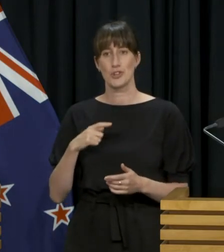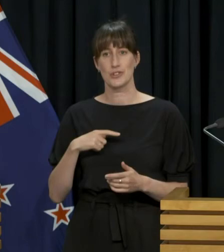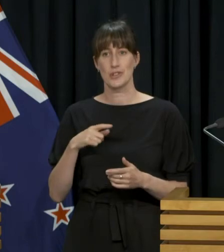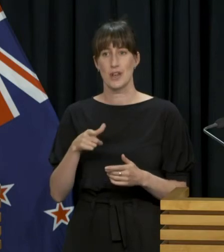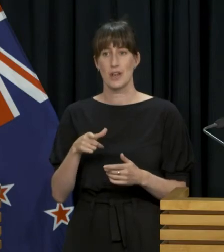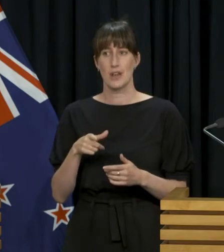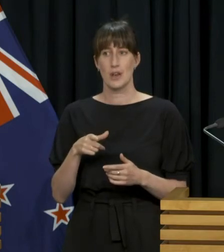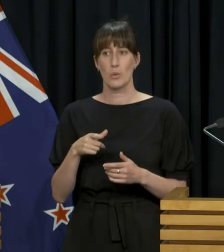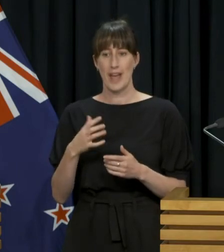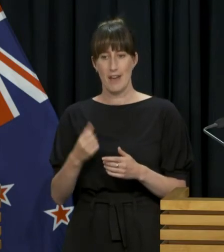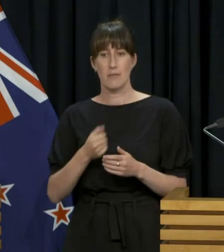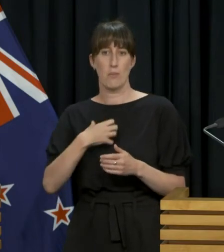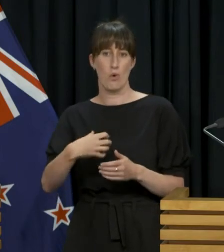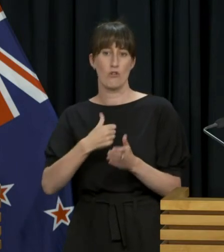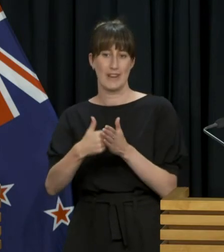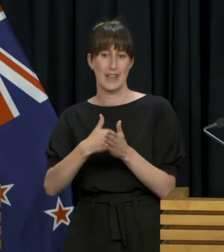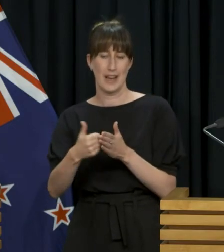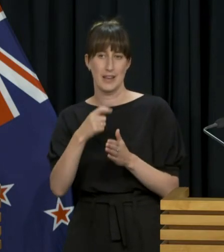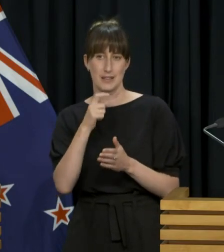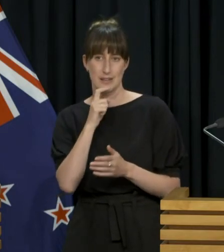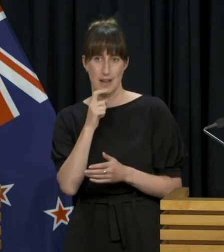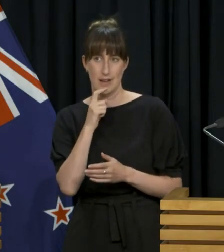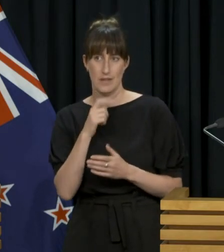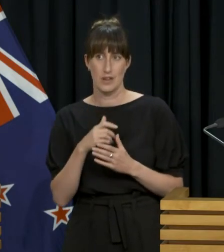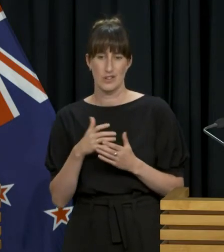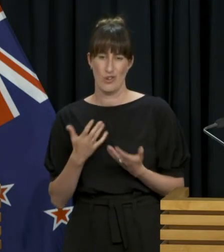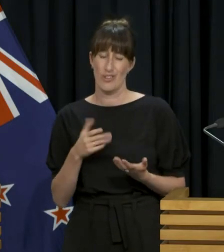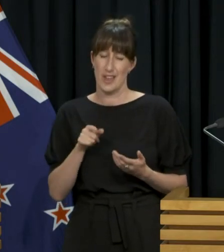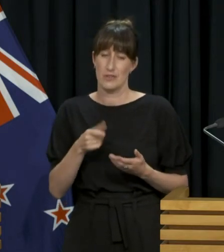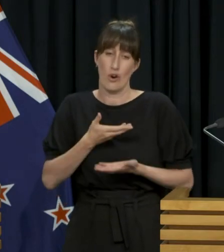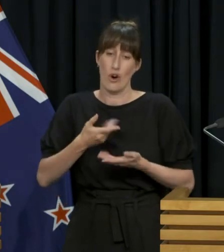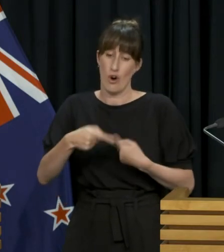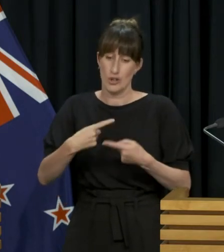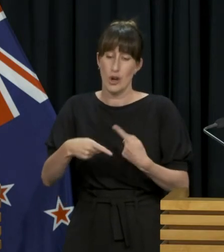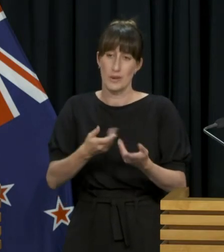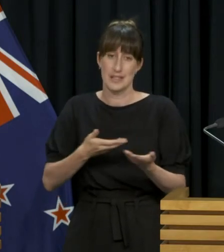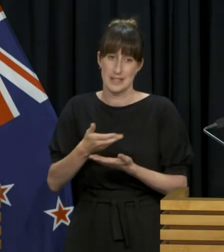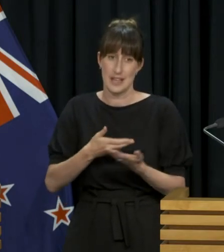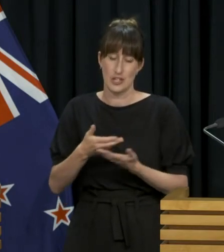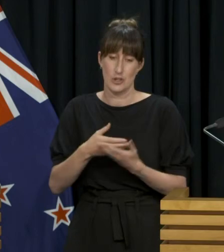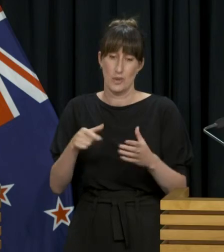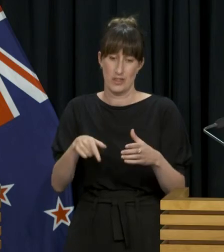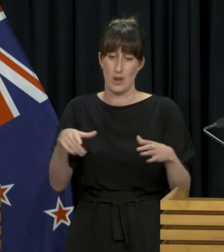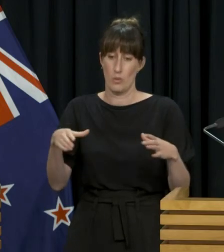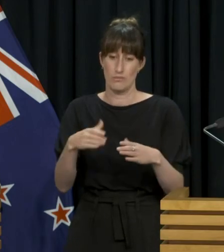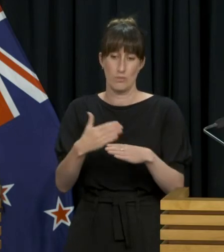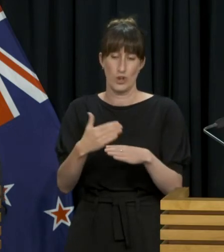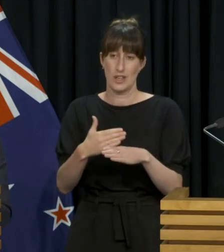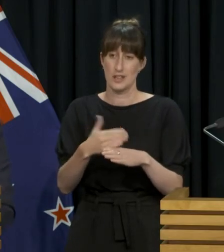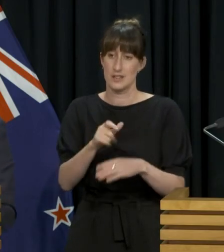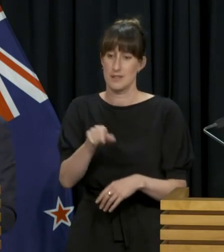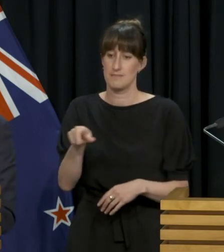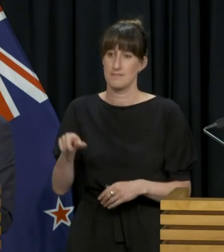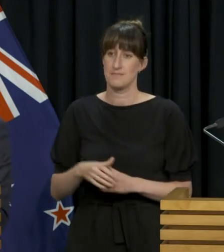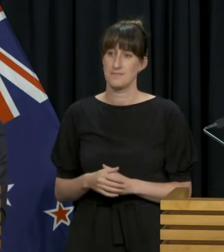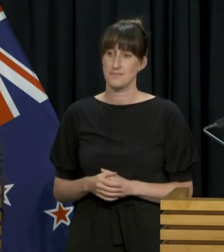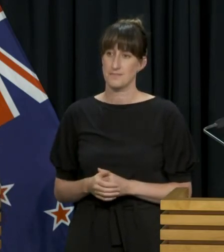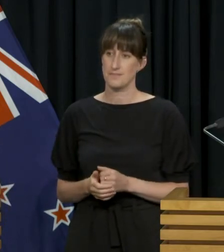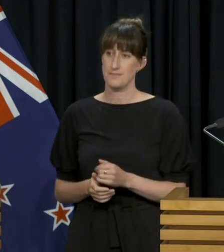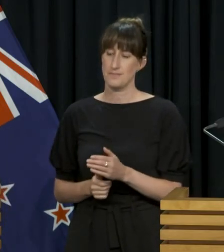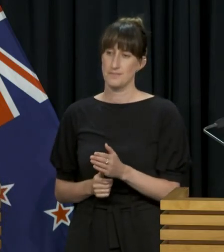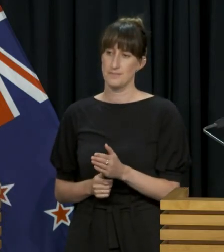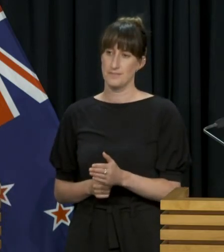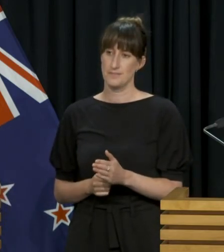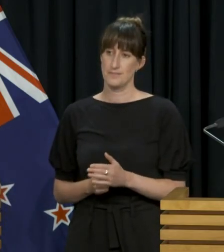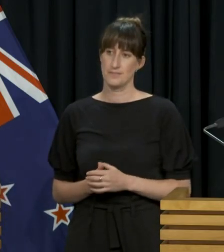people in there. And so that has been a point of ongoing discussion, I think, amongst that workforce. Down to a simple question of, if you're